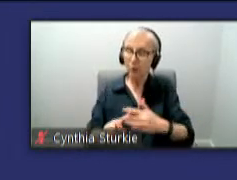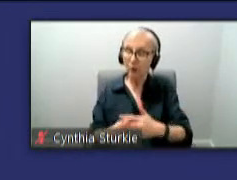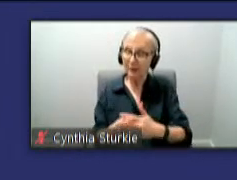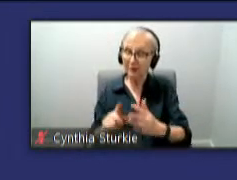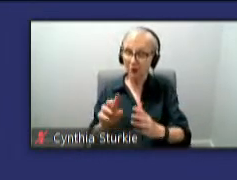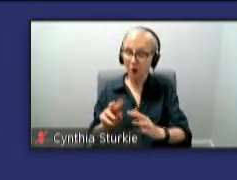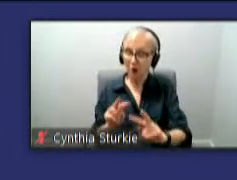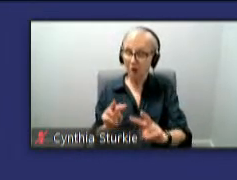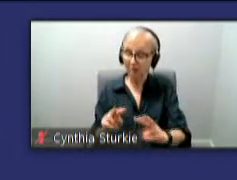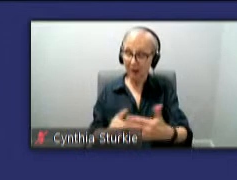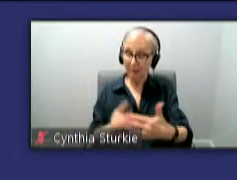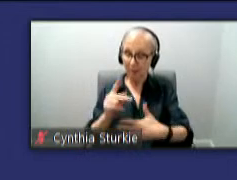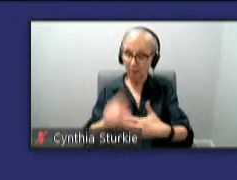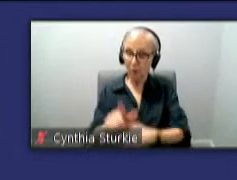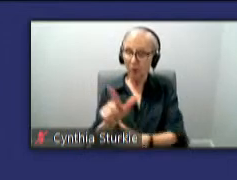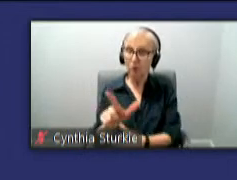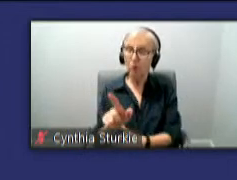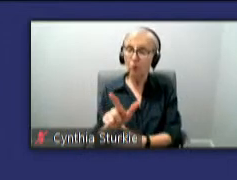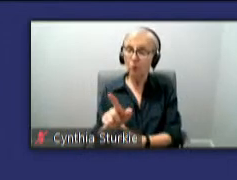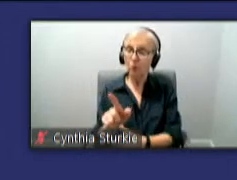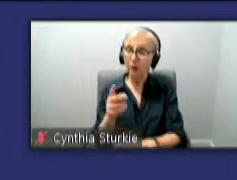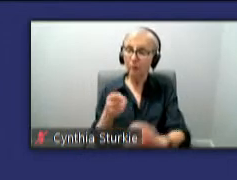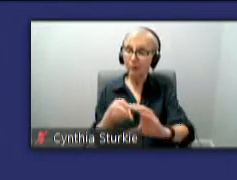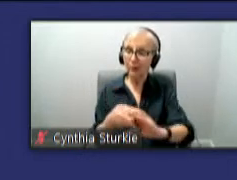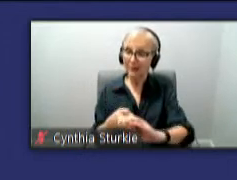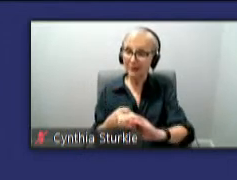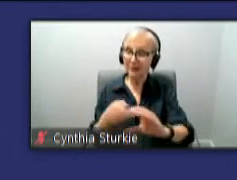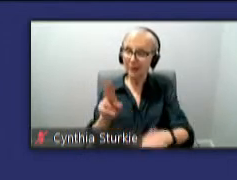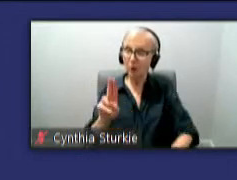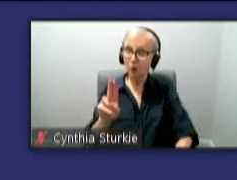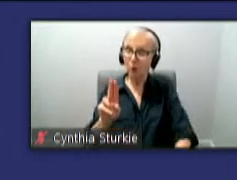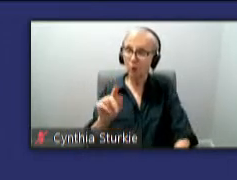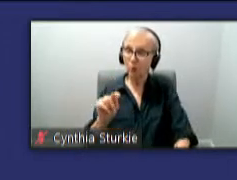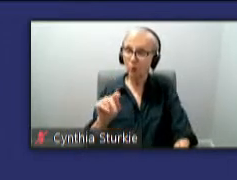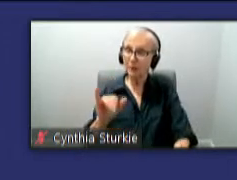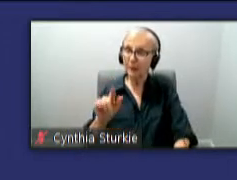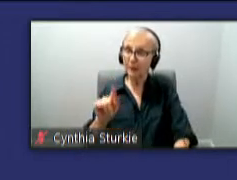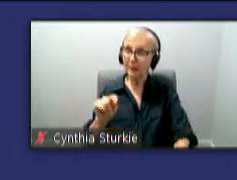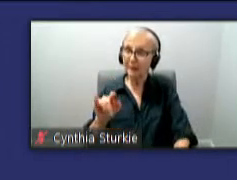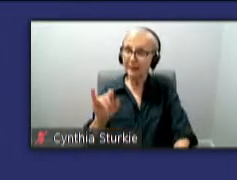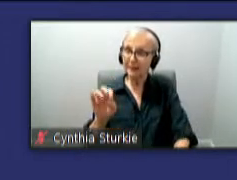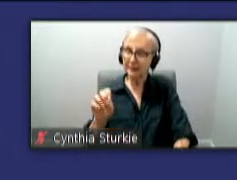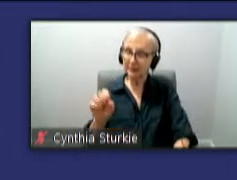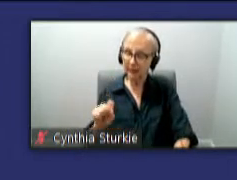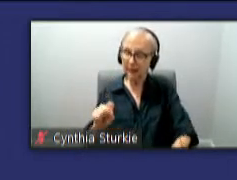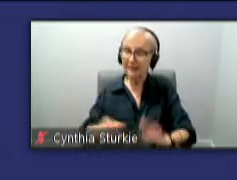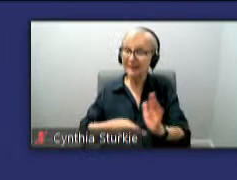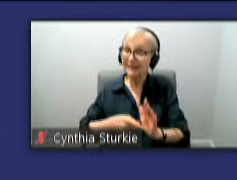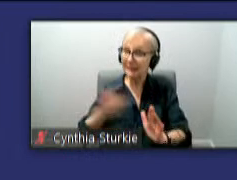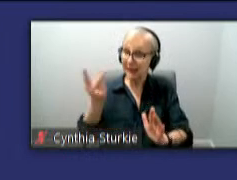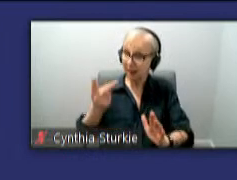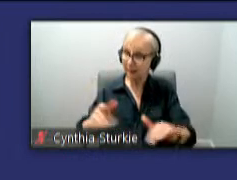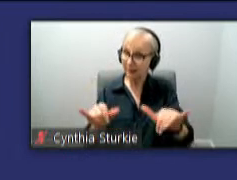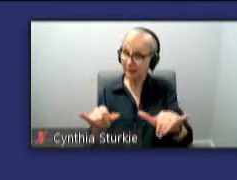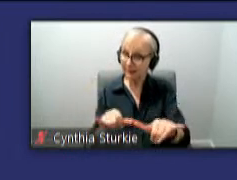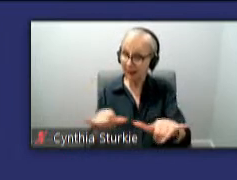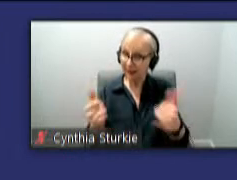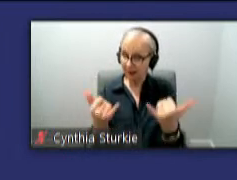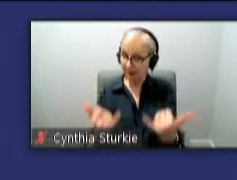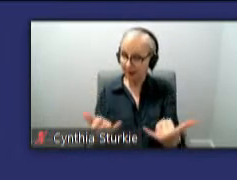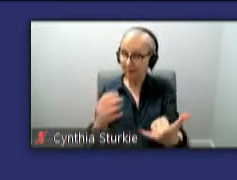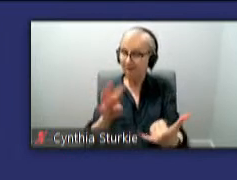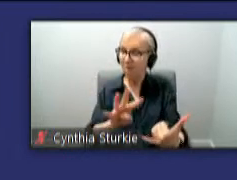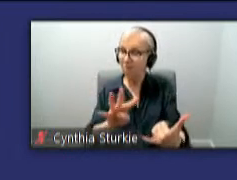surveillance program with 21 participating utilities, and we are excited that this program has nearly doubled in size to 41 utilities